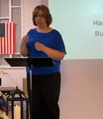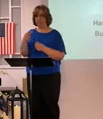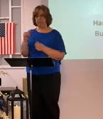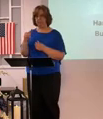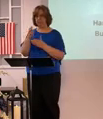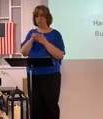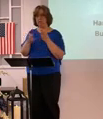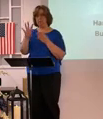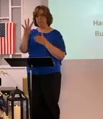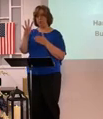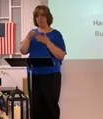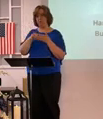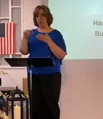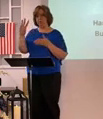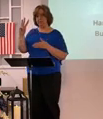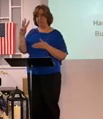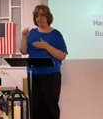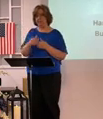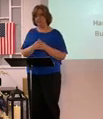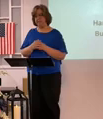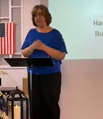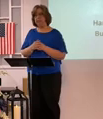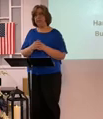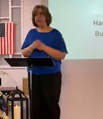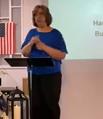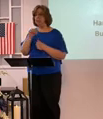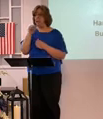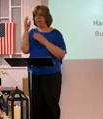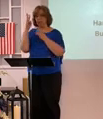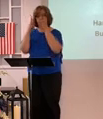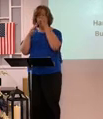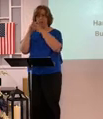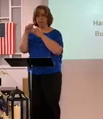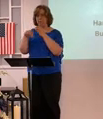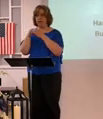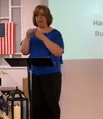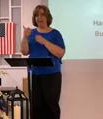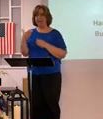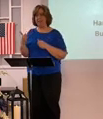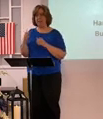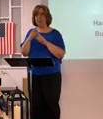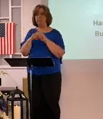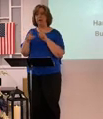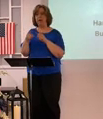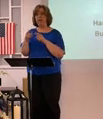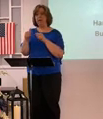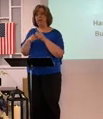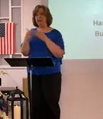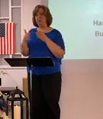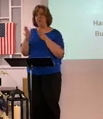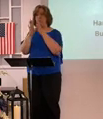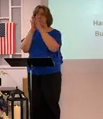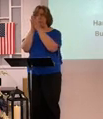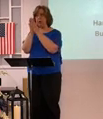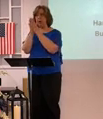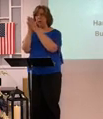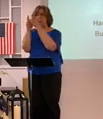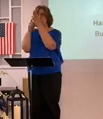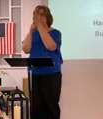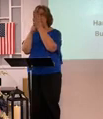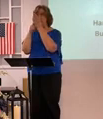Philippians chapter 4, verse 6. Don't worry about anything, but in everything, through prayer and petition